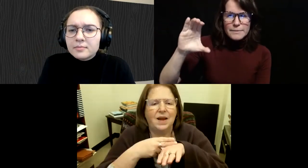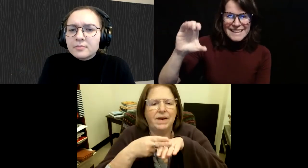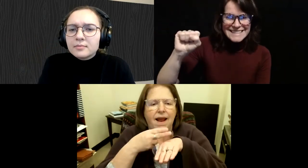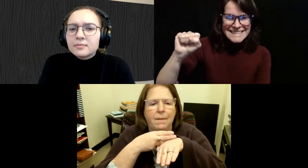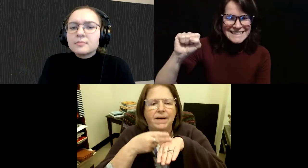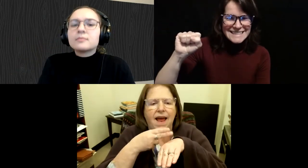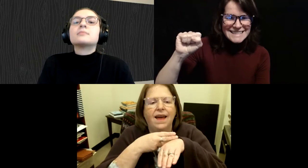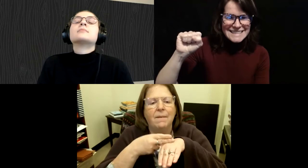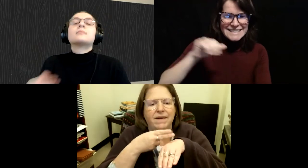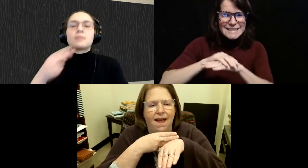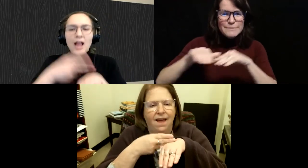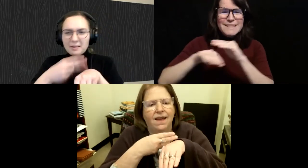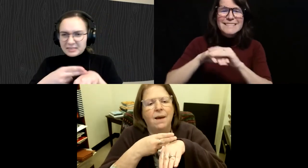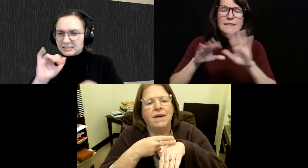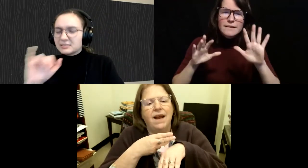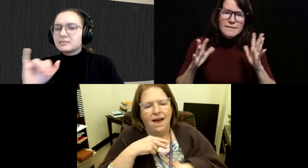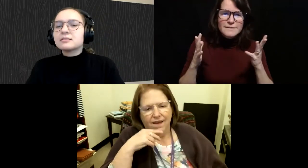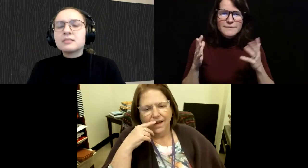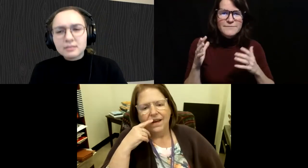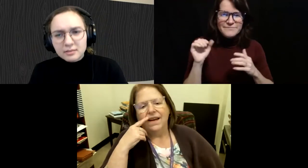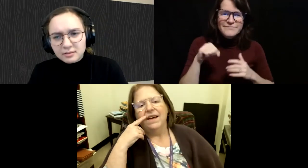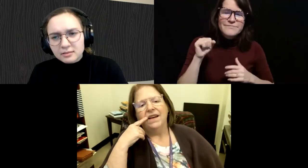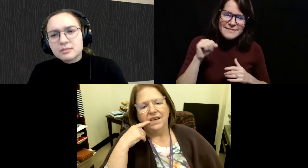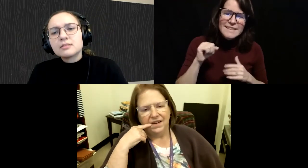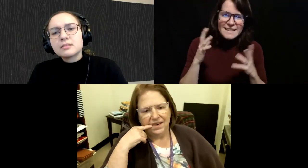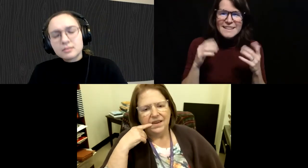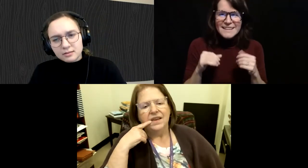And haptics. I was a student in haptics.